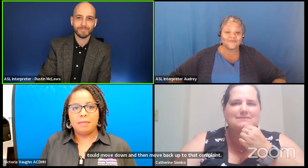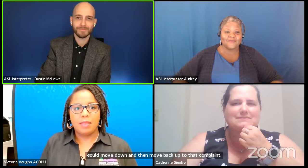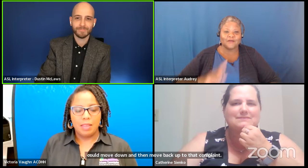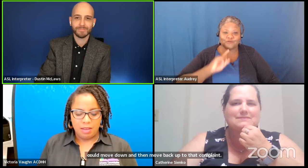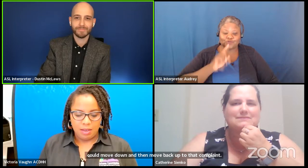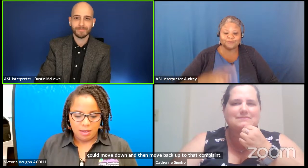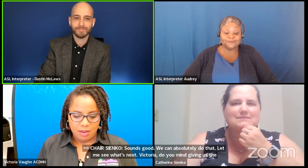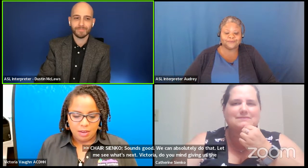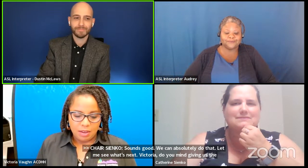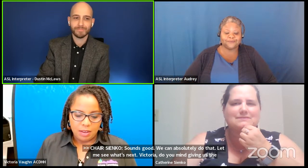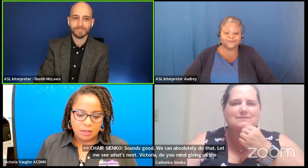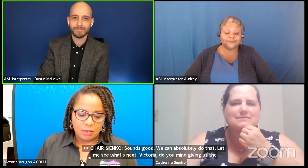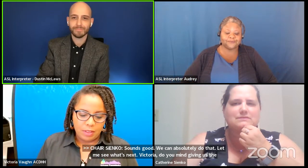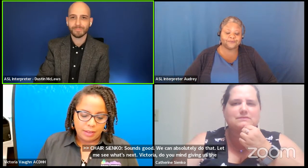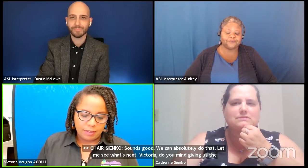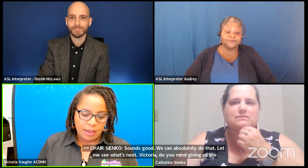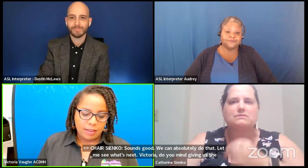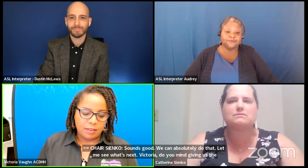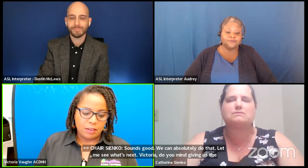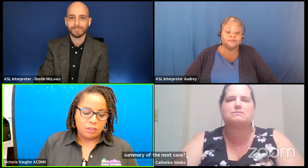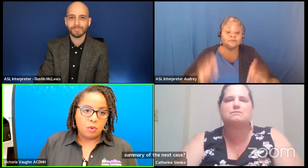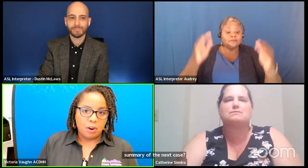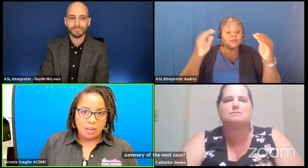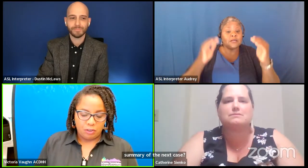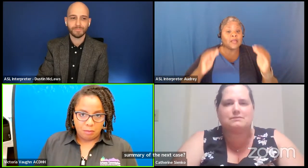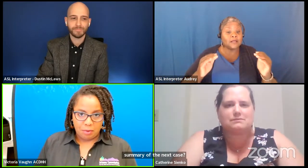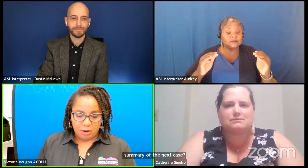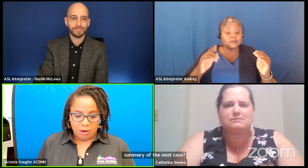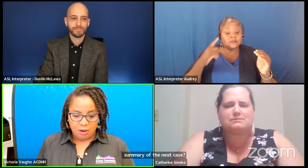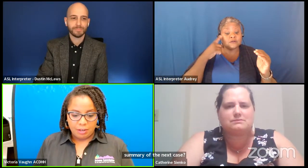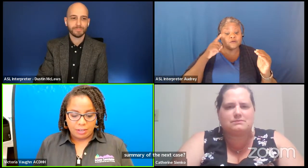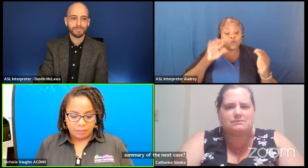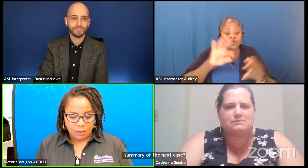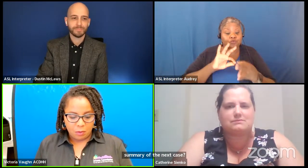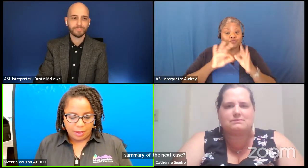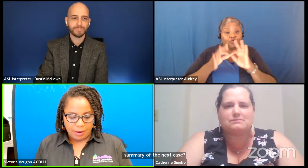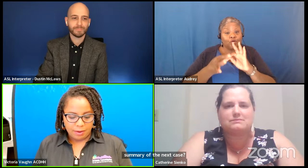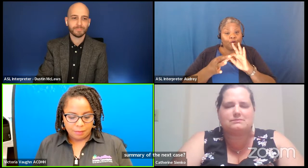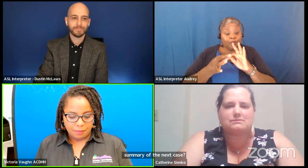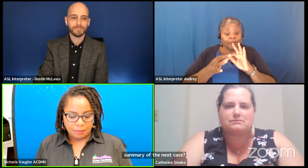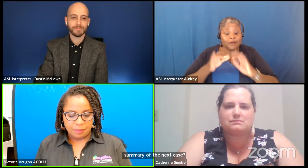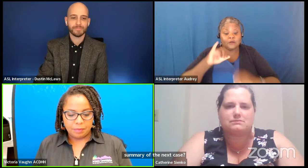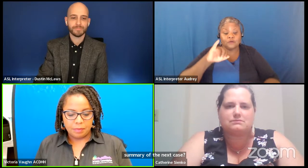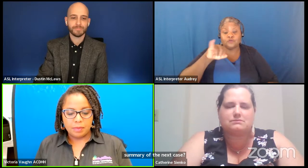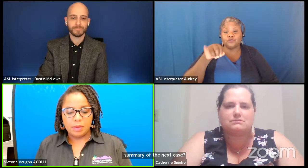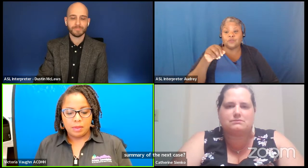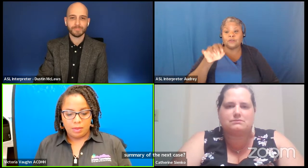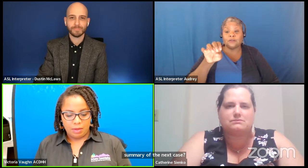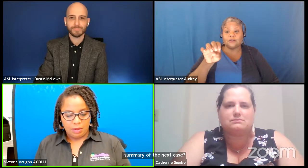Absolutely. So the next case is for interpreter Jessica Wade.